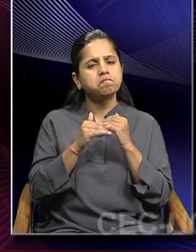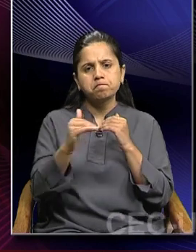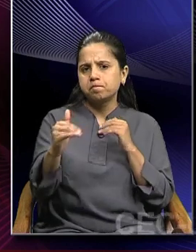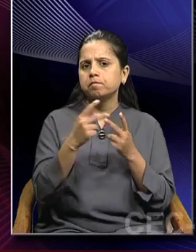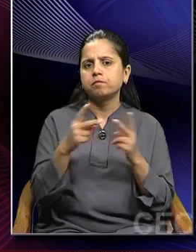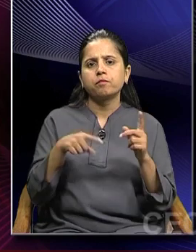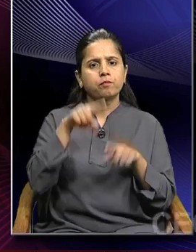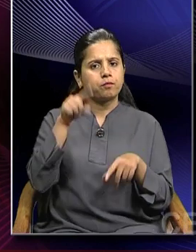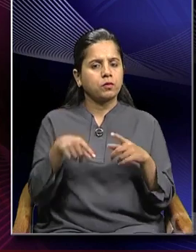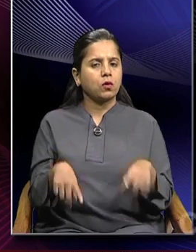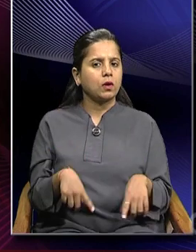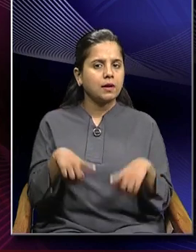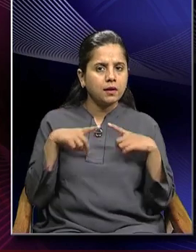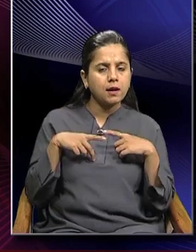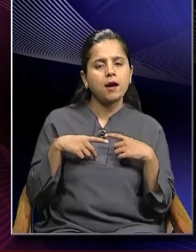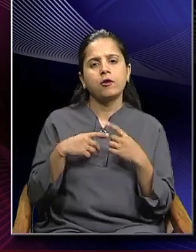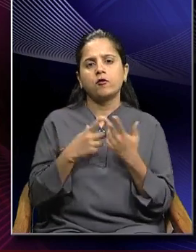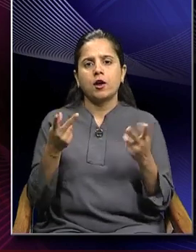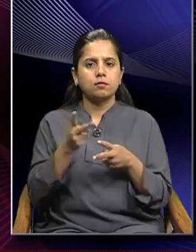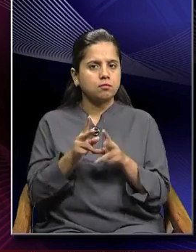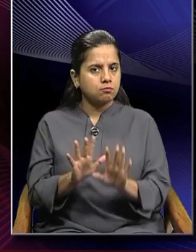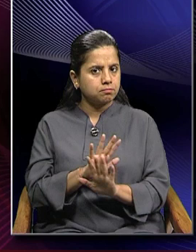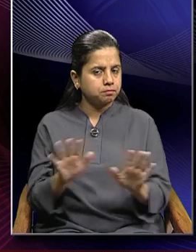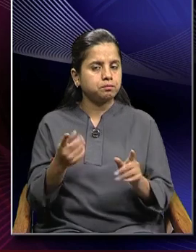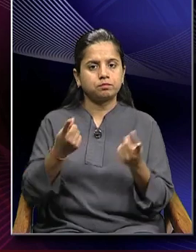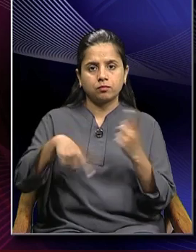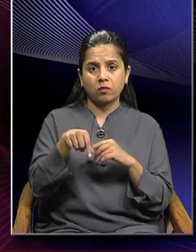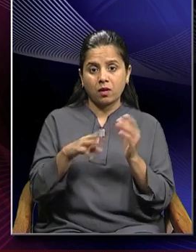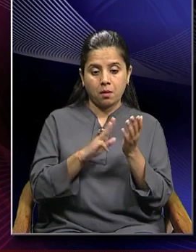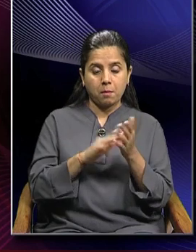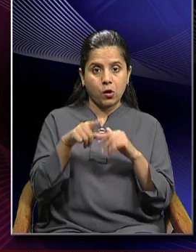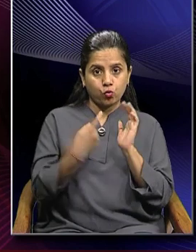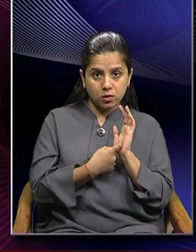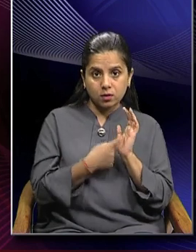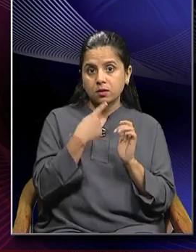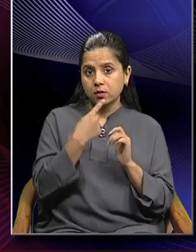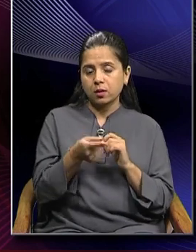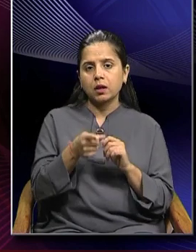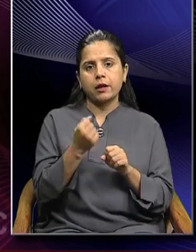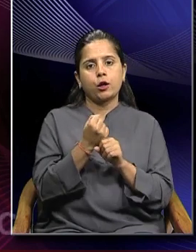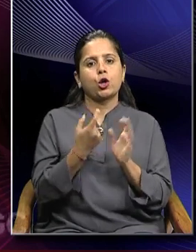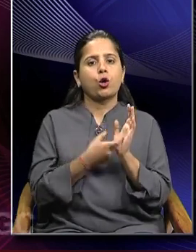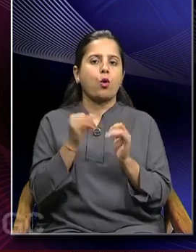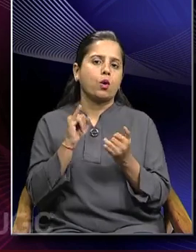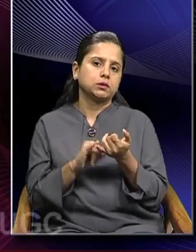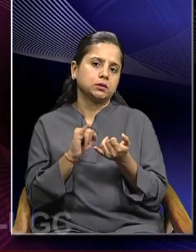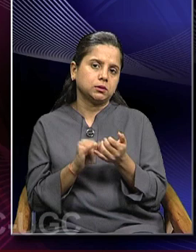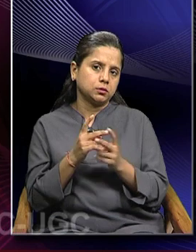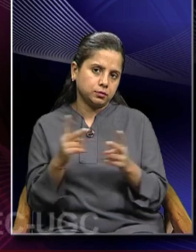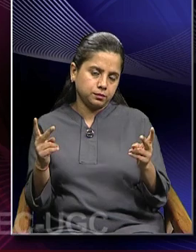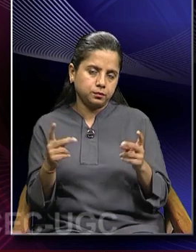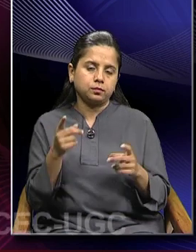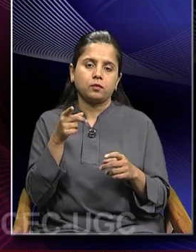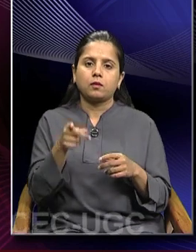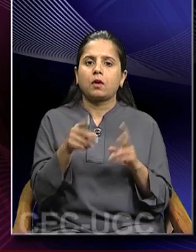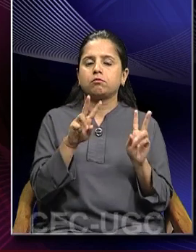of life and our existence. So when I say matter, it is basically a gross kind of thing. It